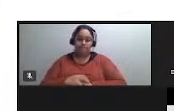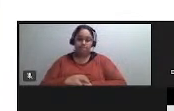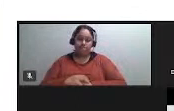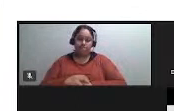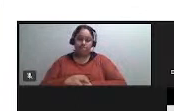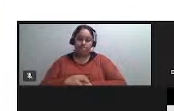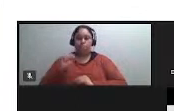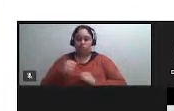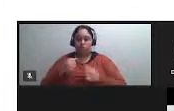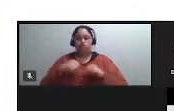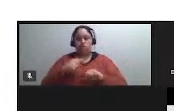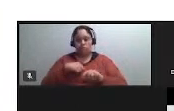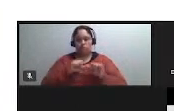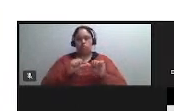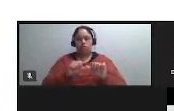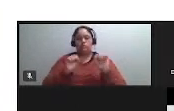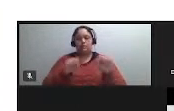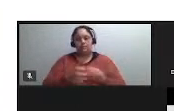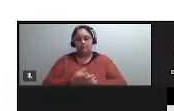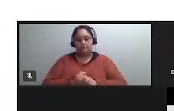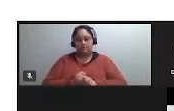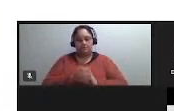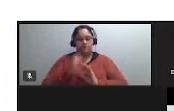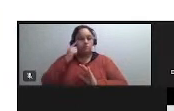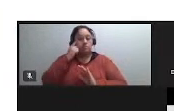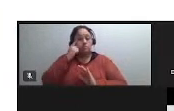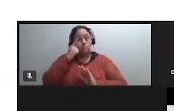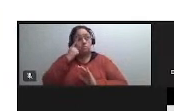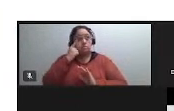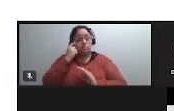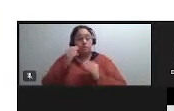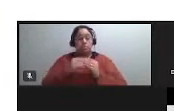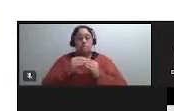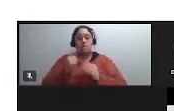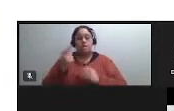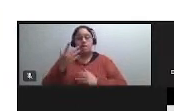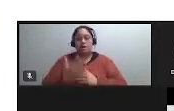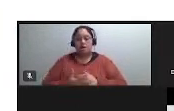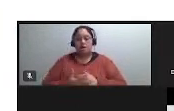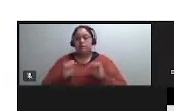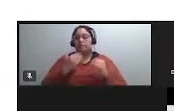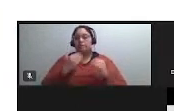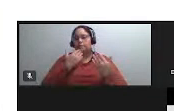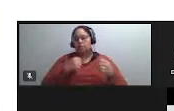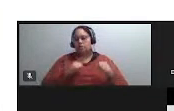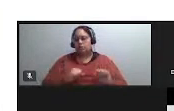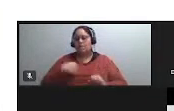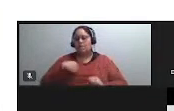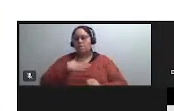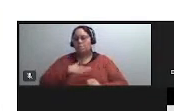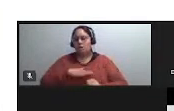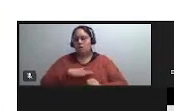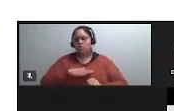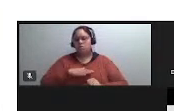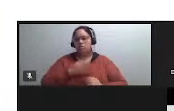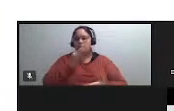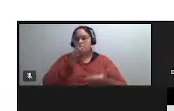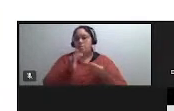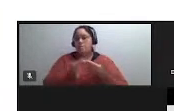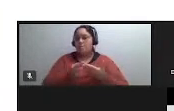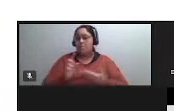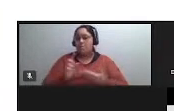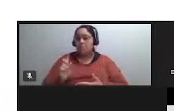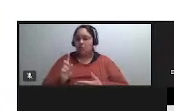Yes, Chair, we can continue. Chair? Member Lekker? Thank you, Chair. I was going to